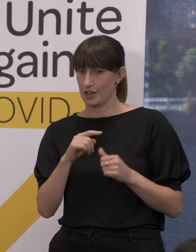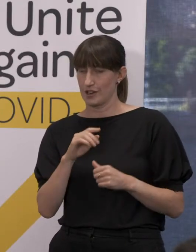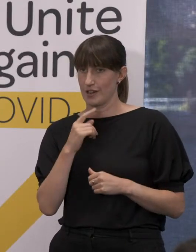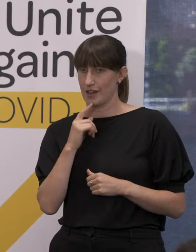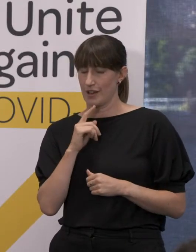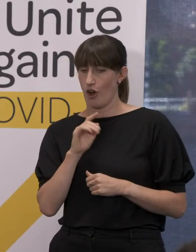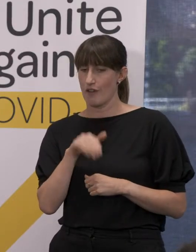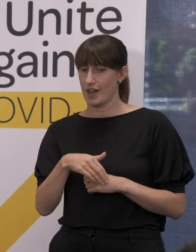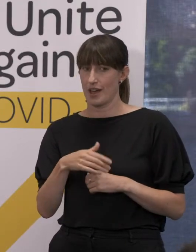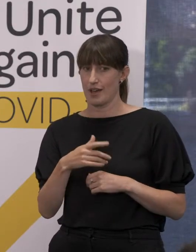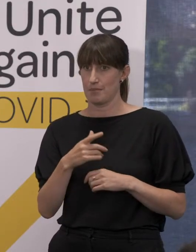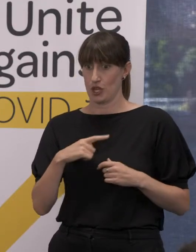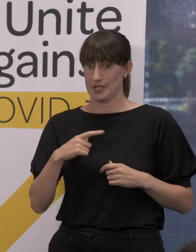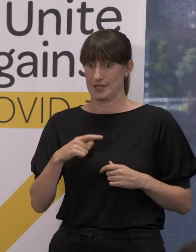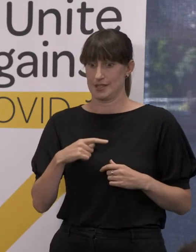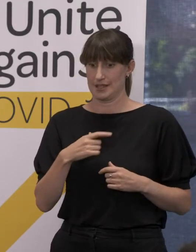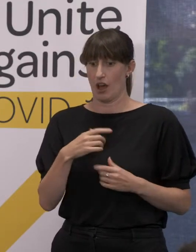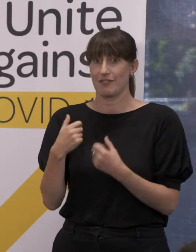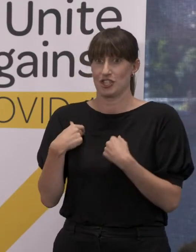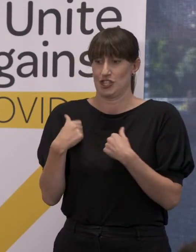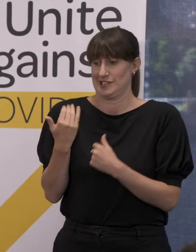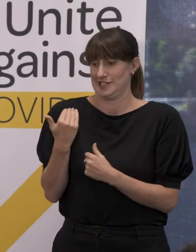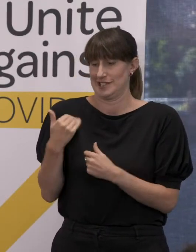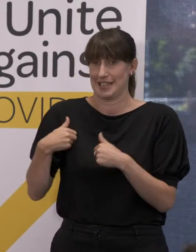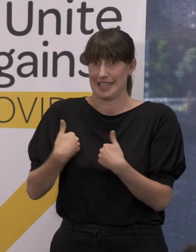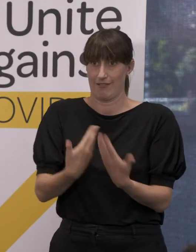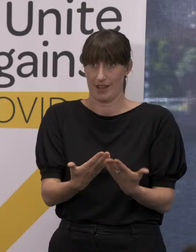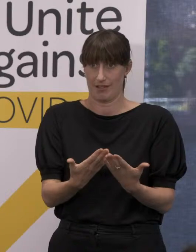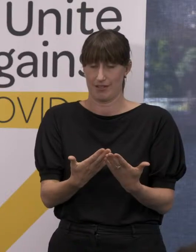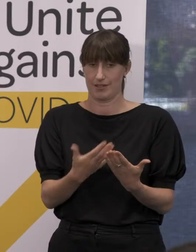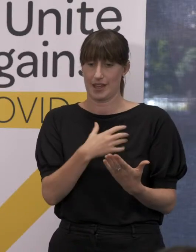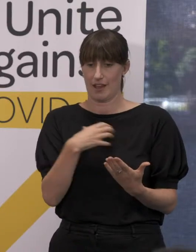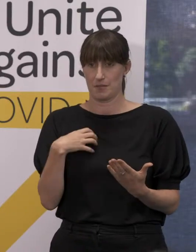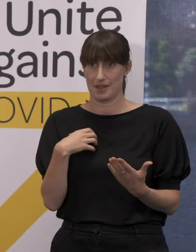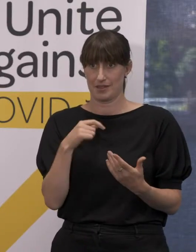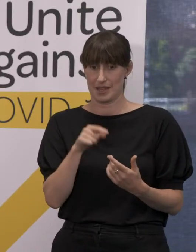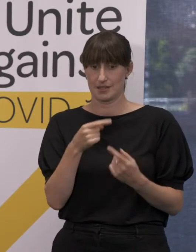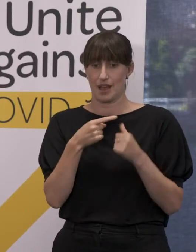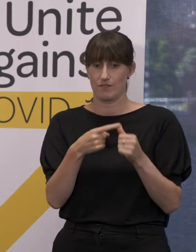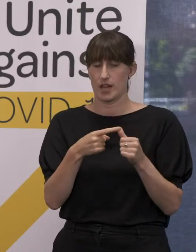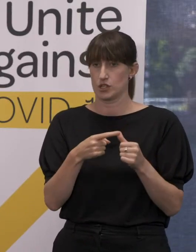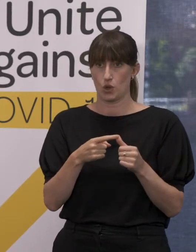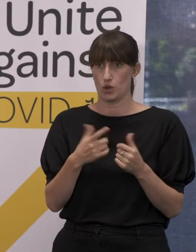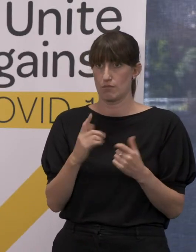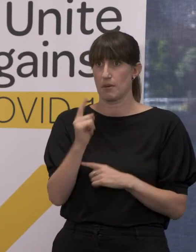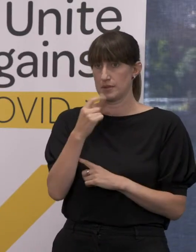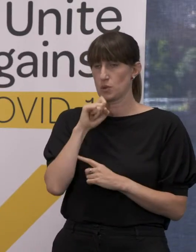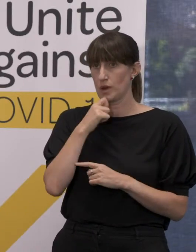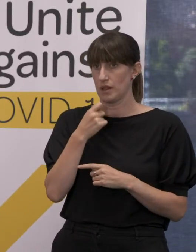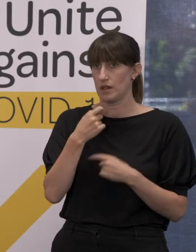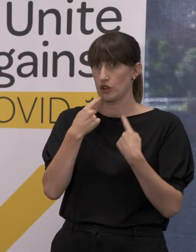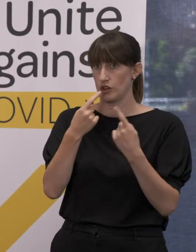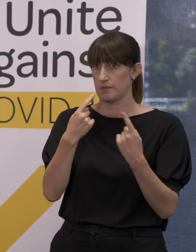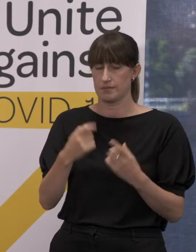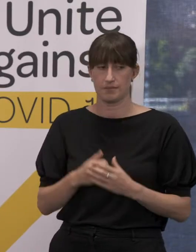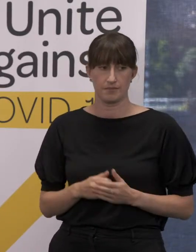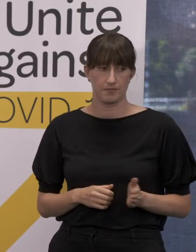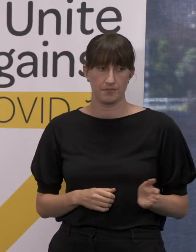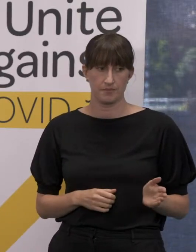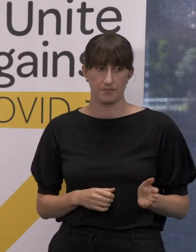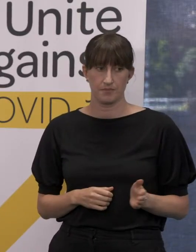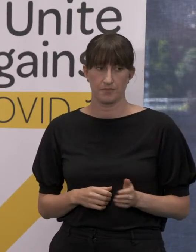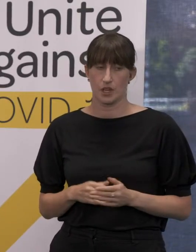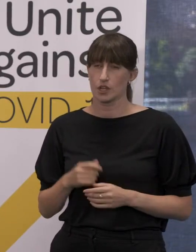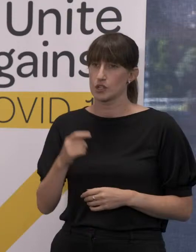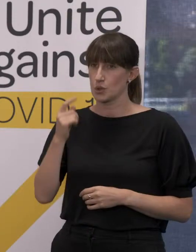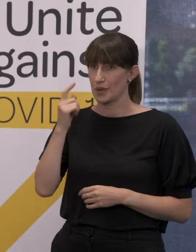not as yet, no. The Prime Minister will be making some announcements this afternoon. Say that if you're a New Zealander in India, it will be harder to leave, it will be harder to return to New Zealand from